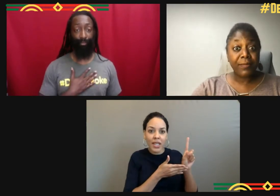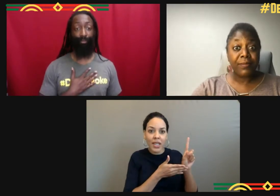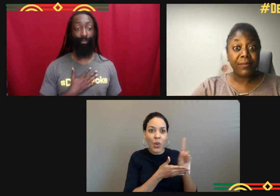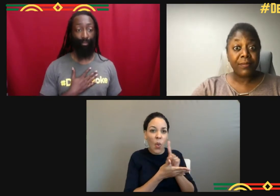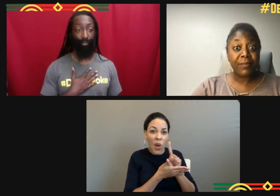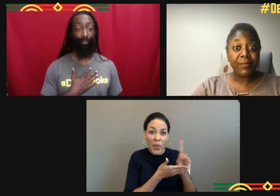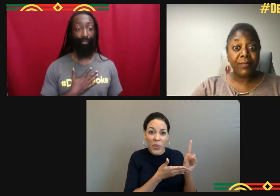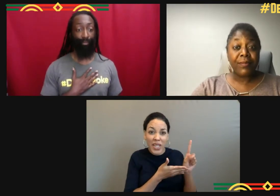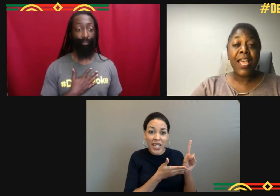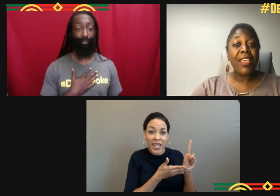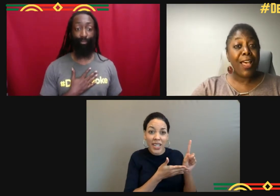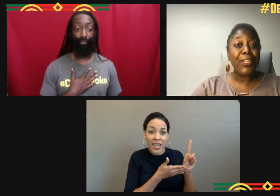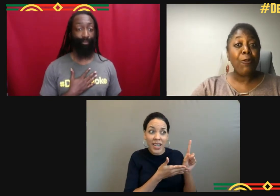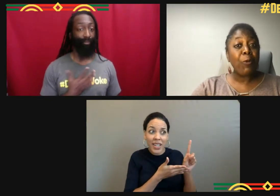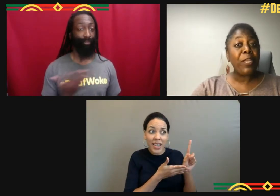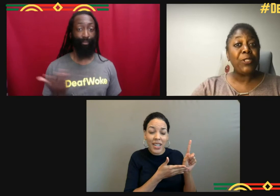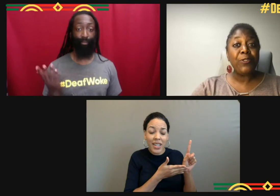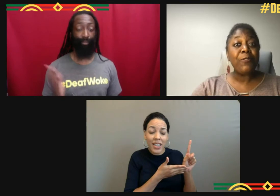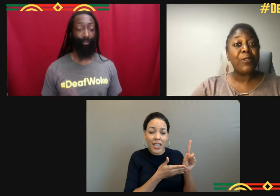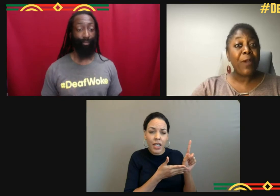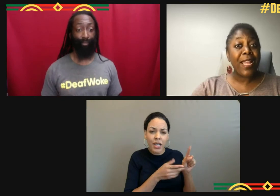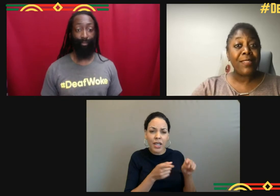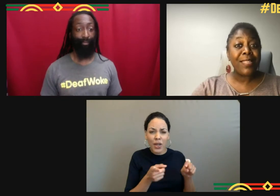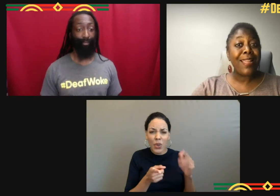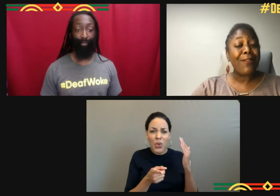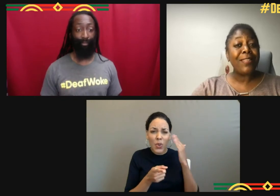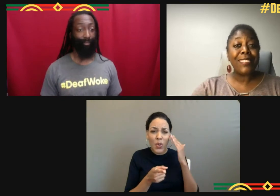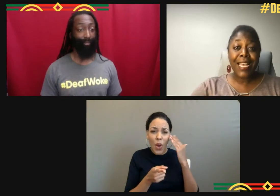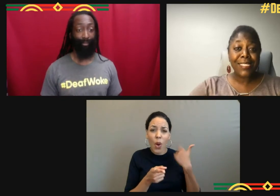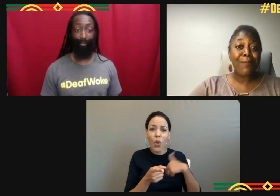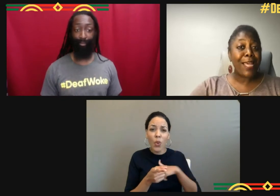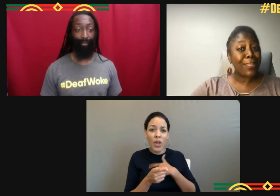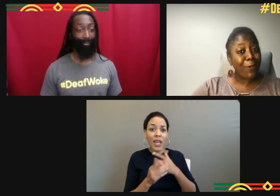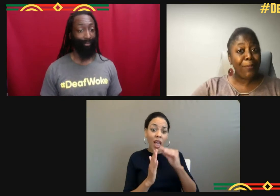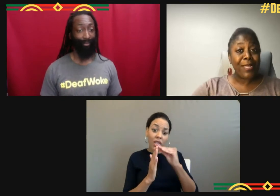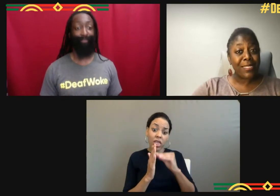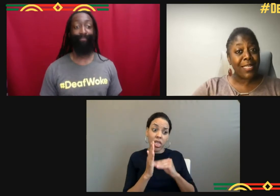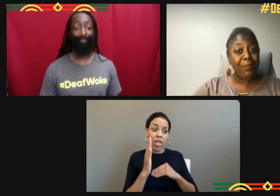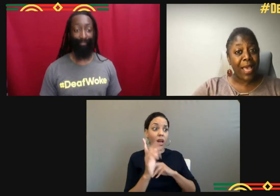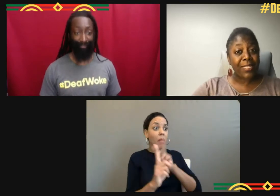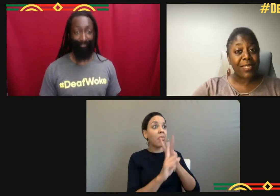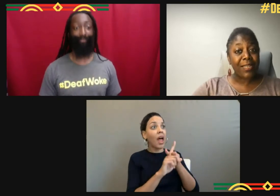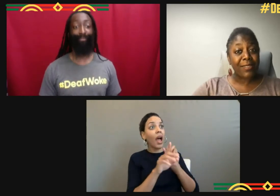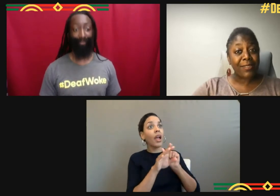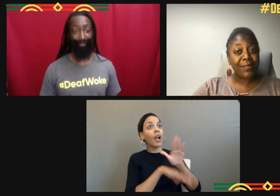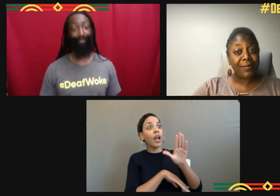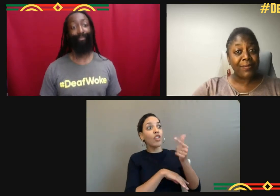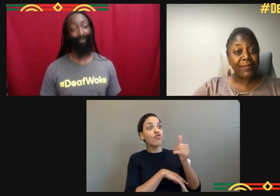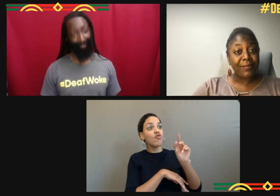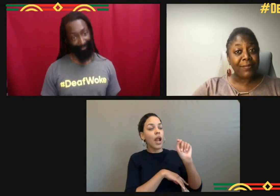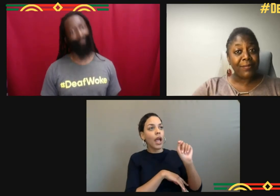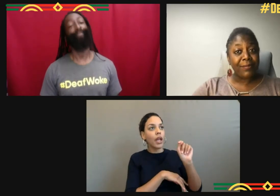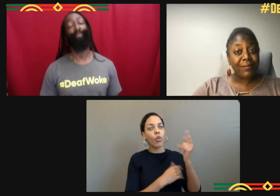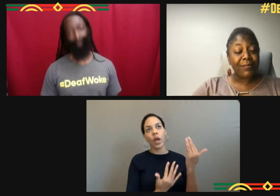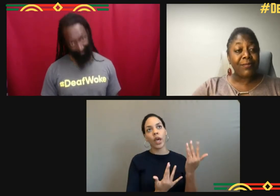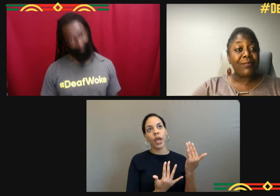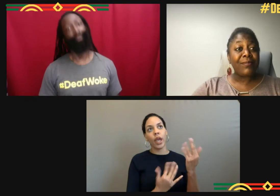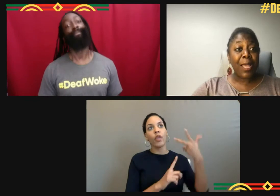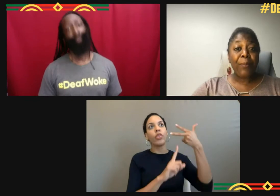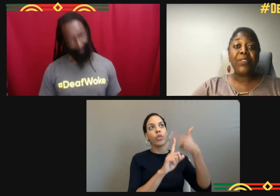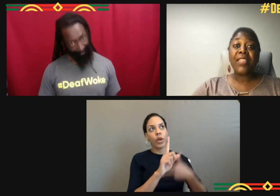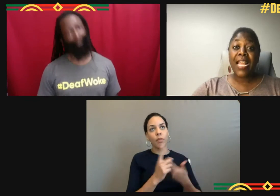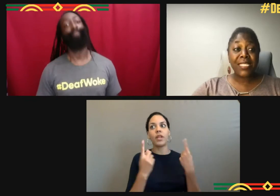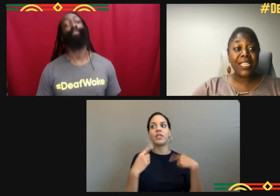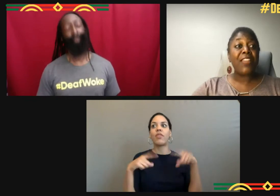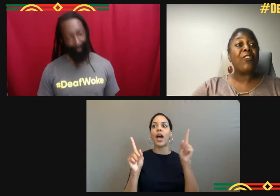1 week. Now, y'all know when we do those grants, it takes them like 3 months to get back to us.